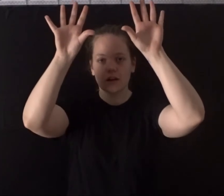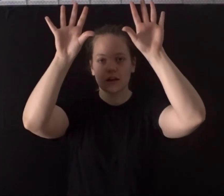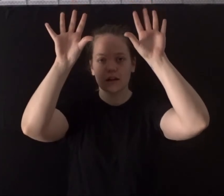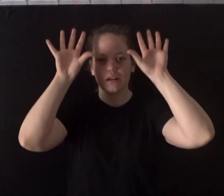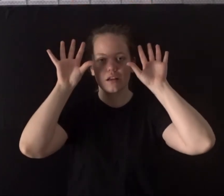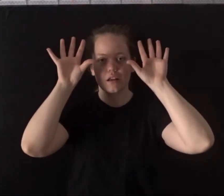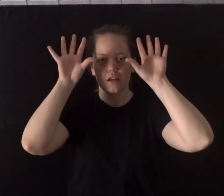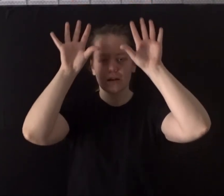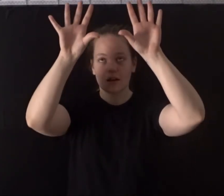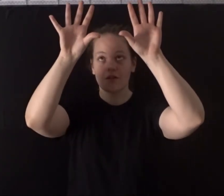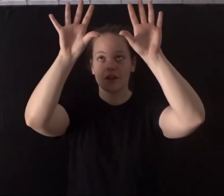volleying a volleyball.